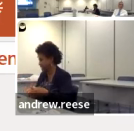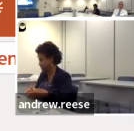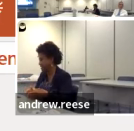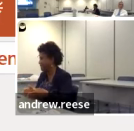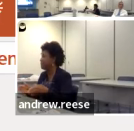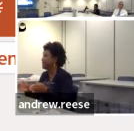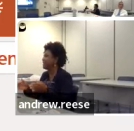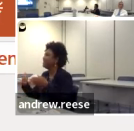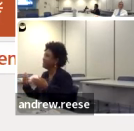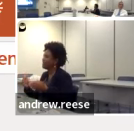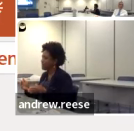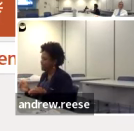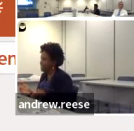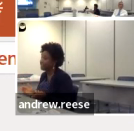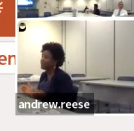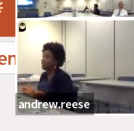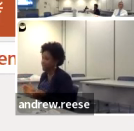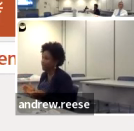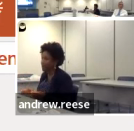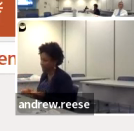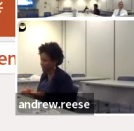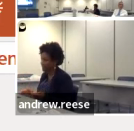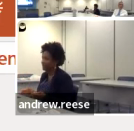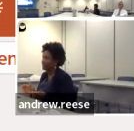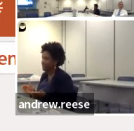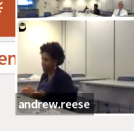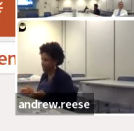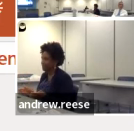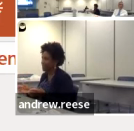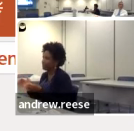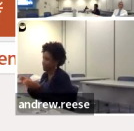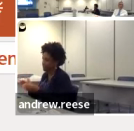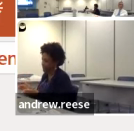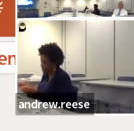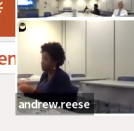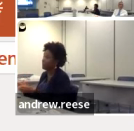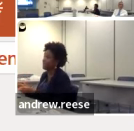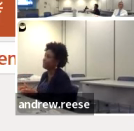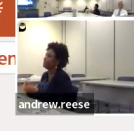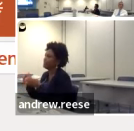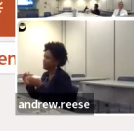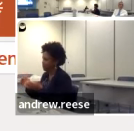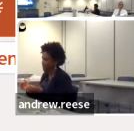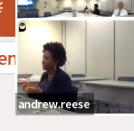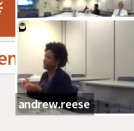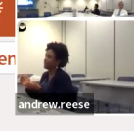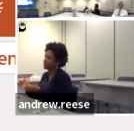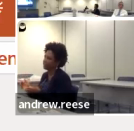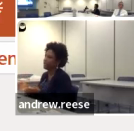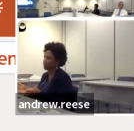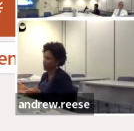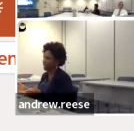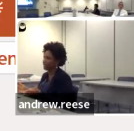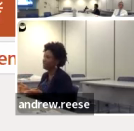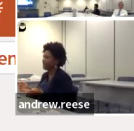takes a village. Everybody needs to play their part, you know, that for that population to achieve and